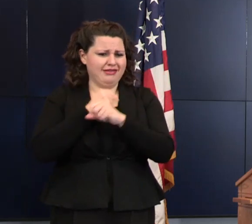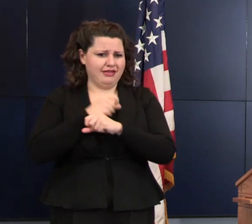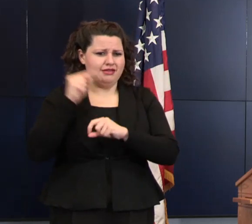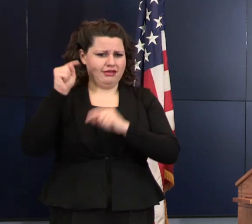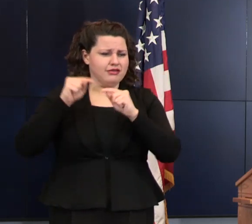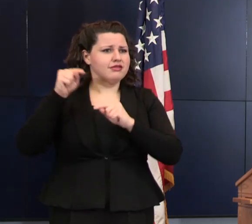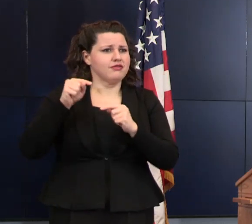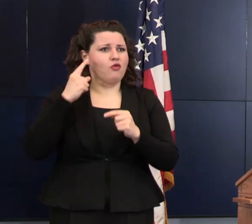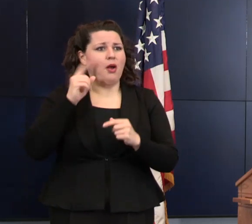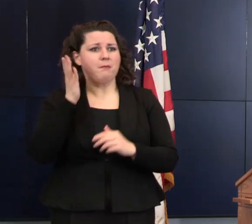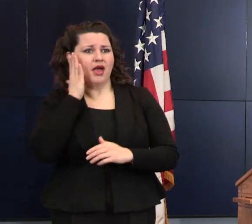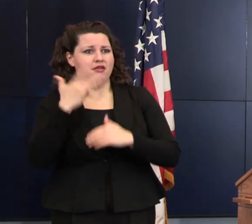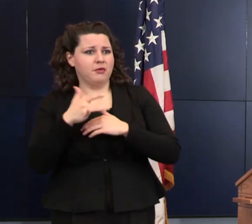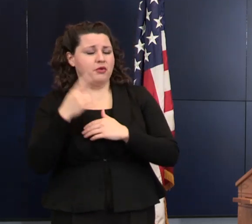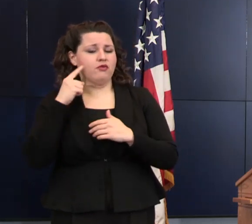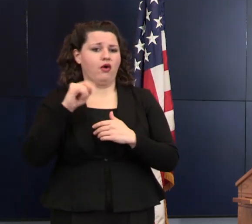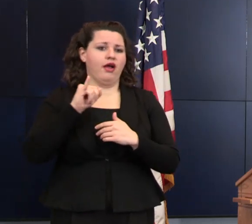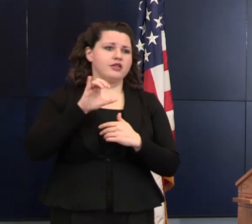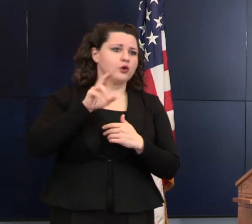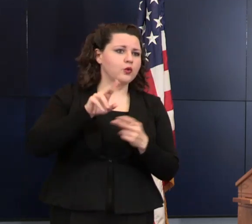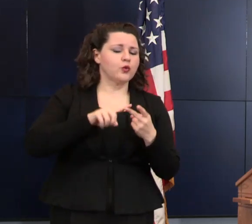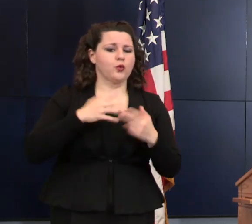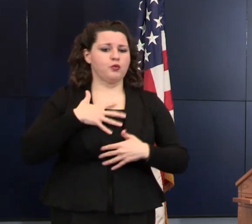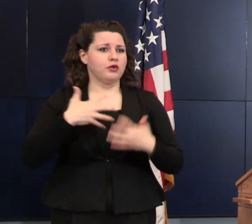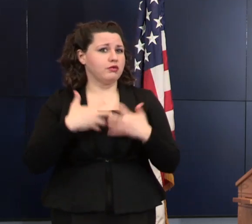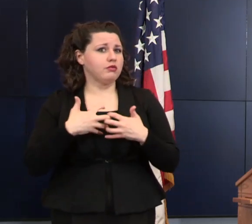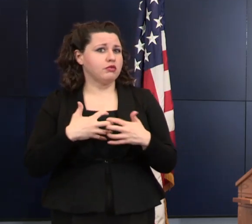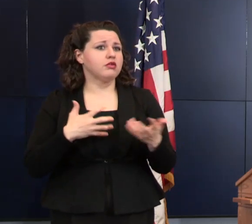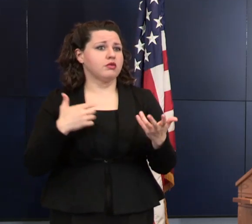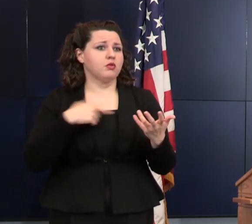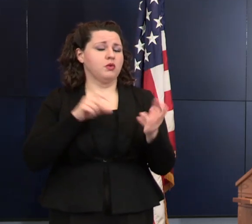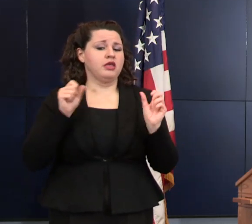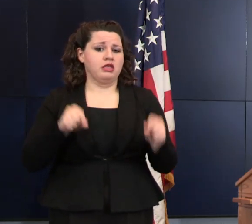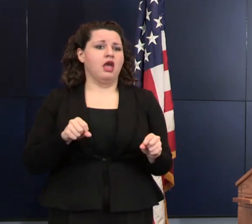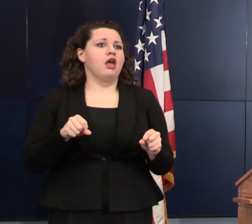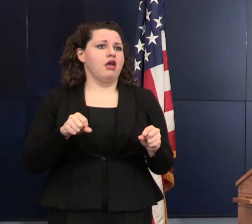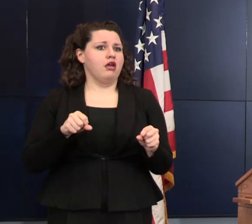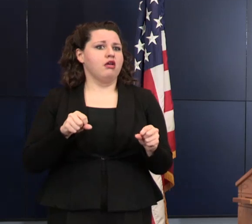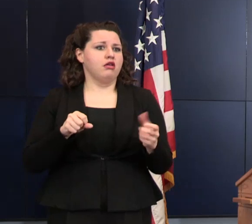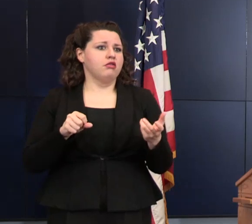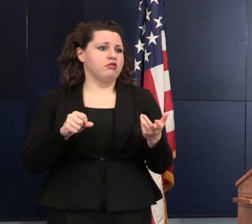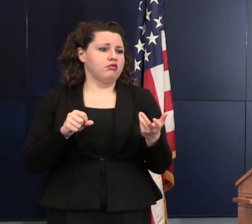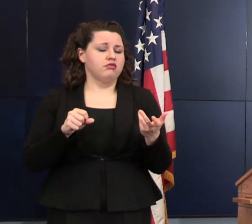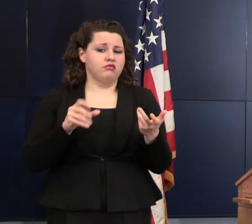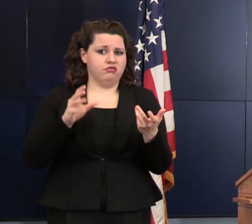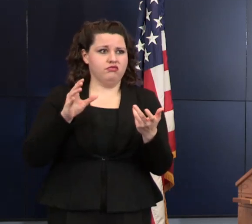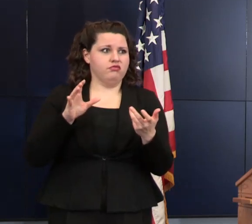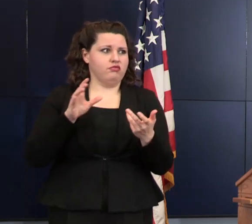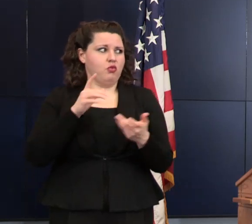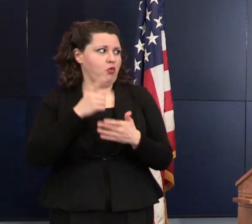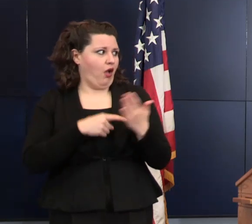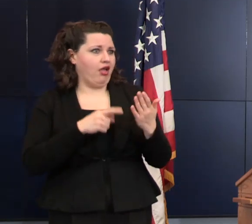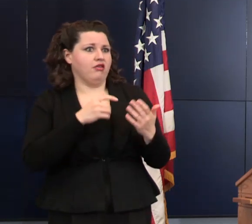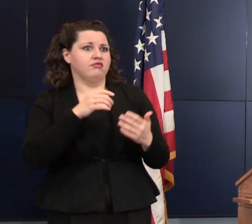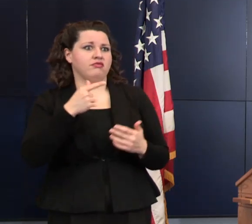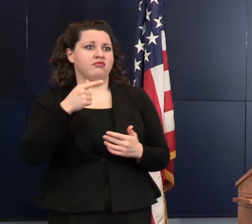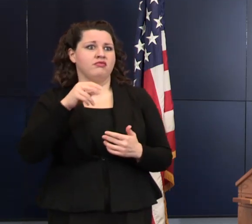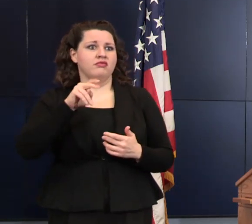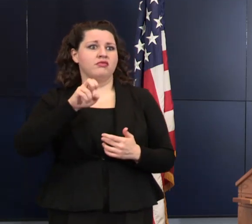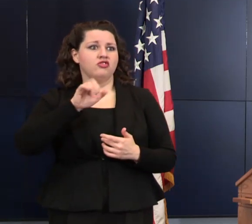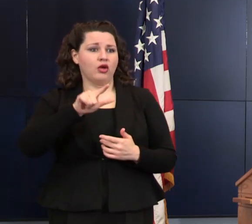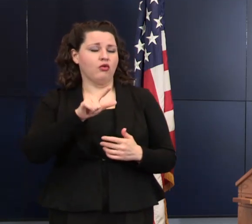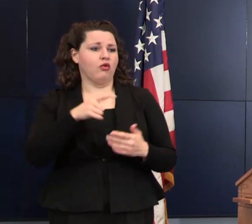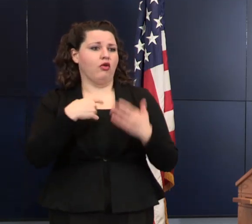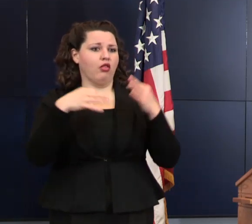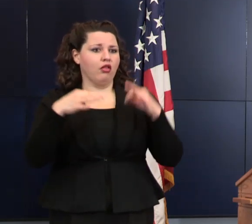for bed availability, for ICU, for vents, so that we can do exactly what the general talked about. Take a look at it from a regional